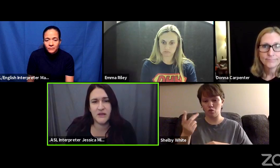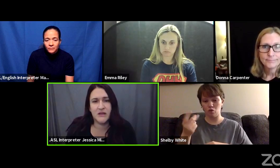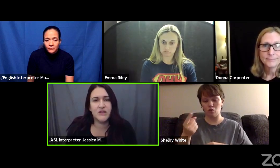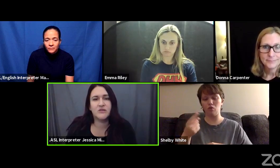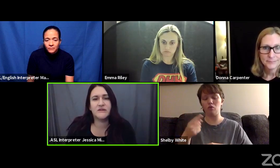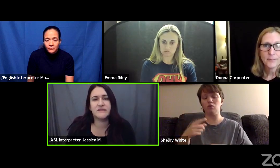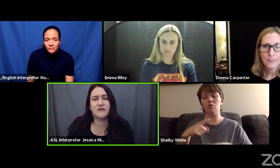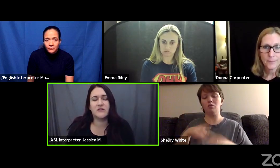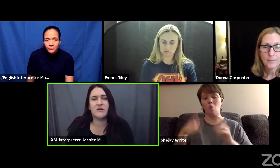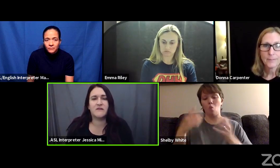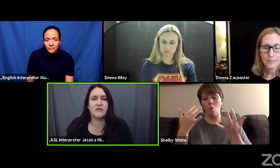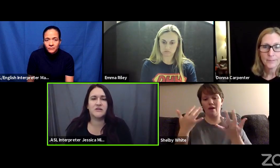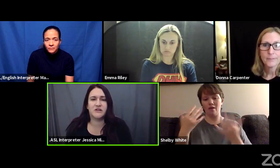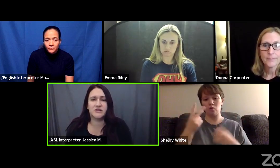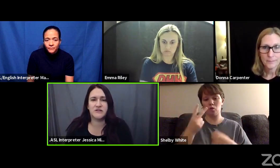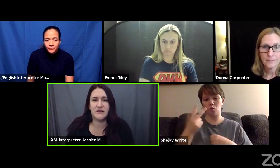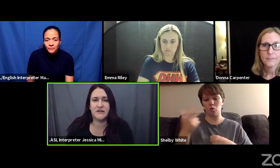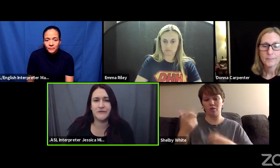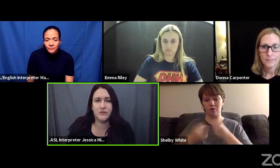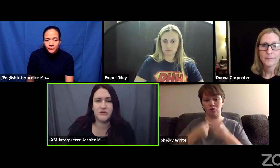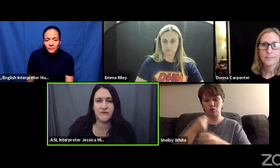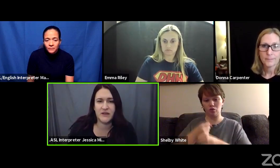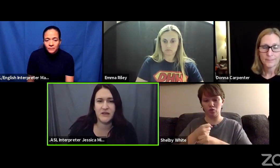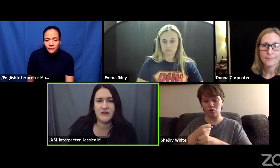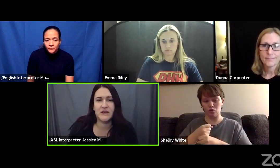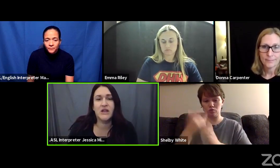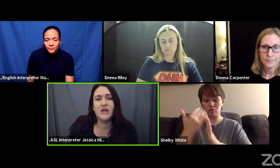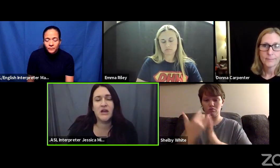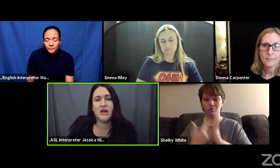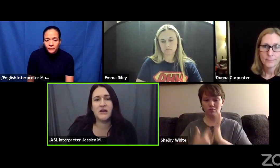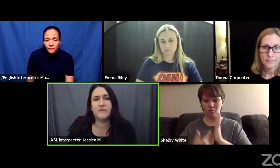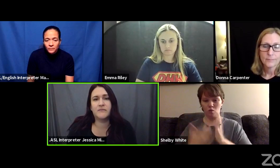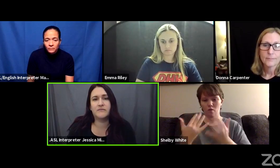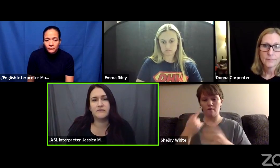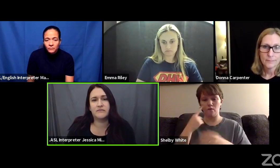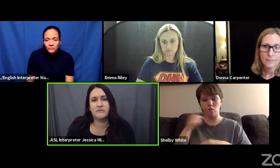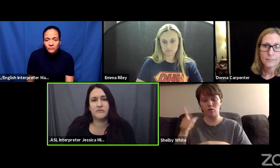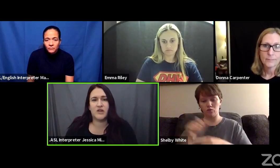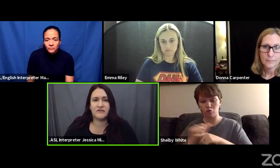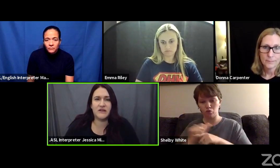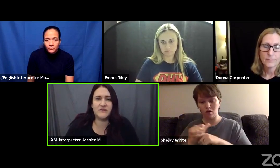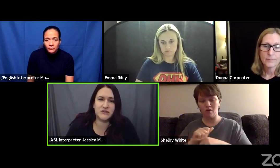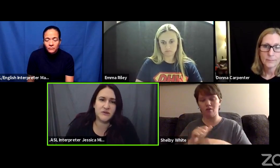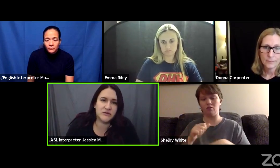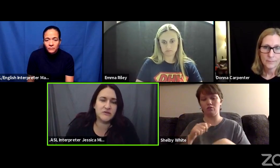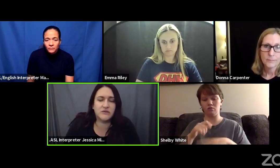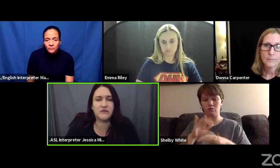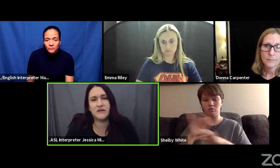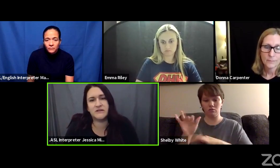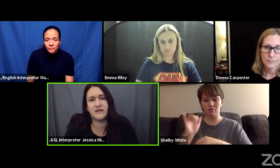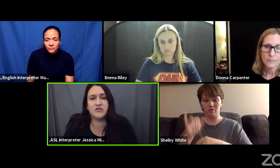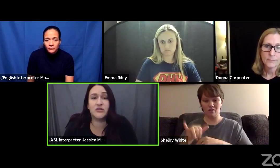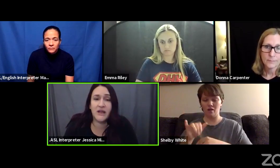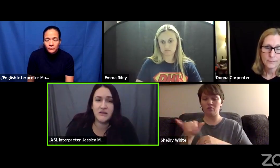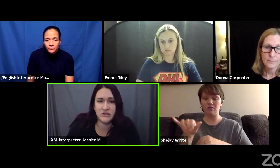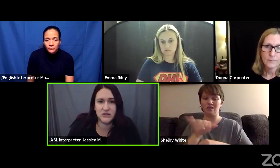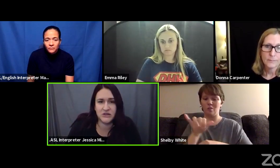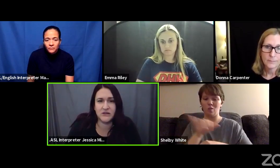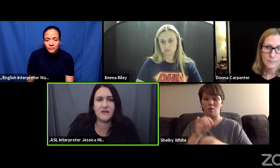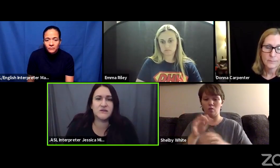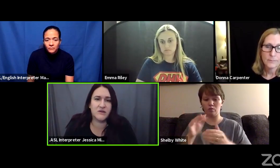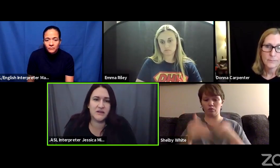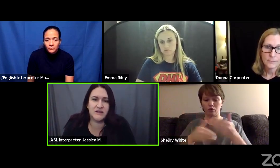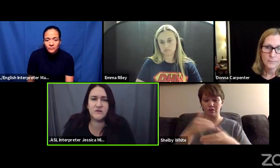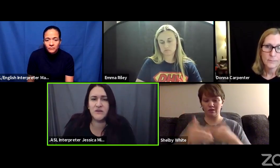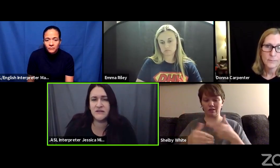submit. You don't necessarily pay for the dog. It's just like a holding fee. And then you have to give a history for 2 or 3 years. They train the